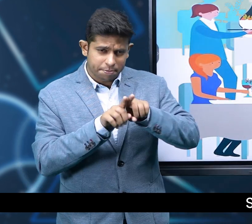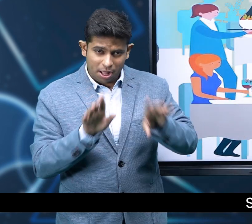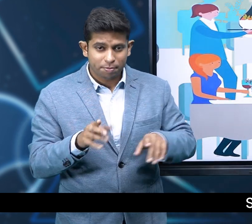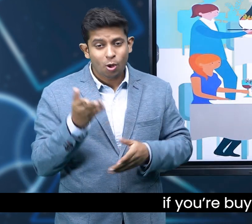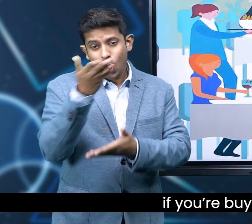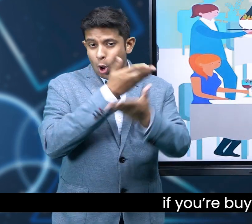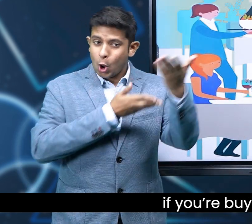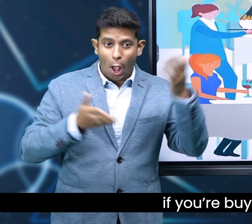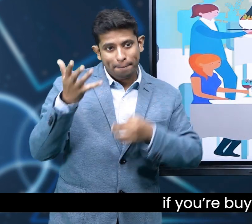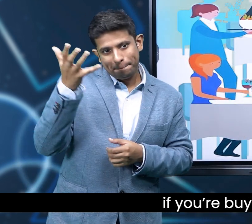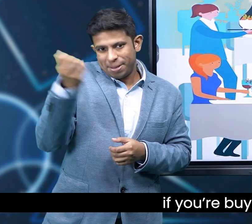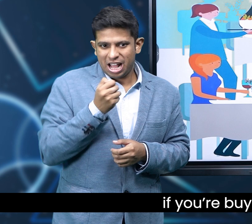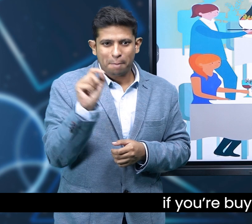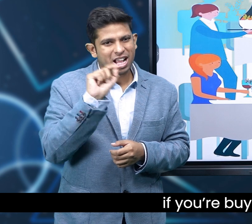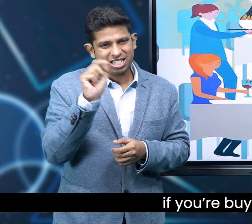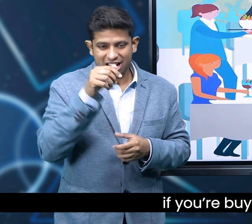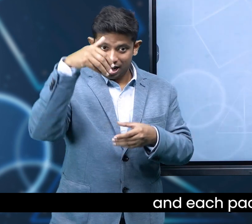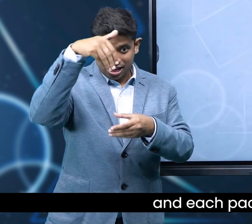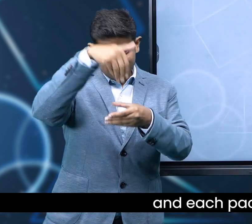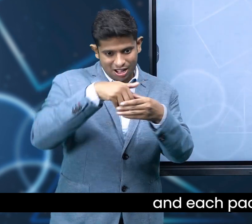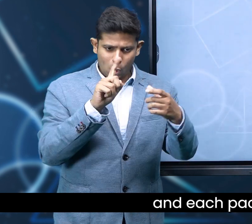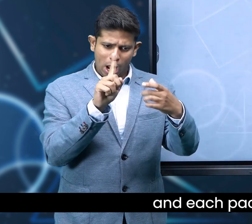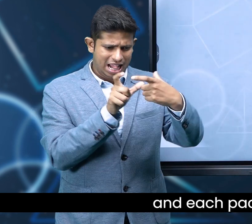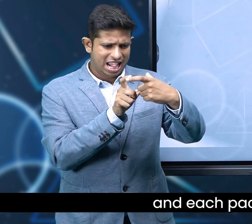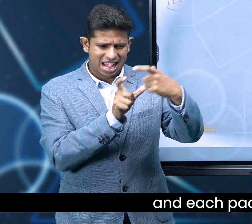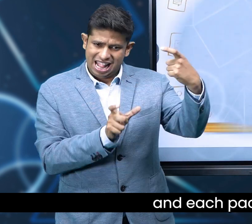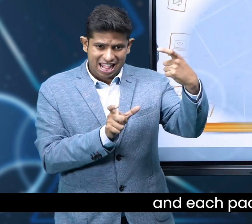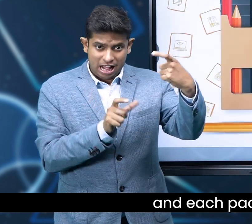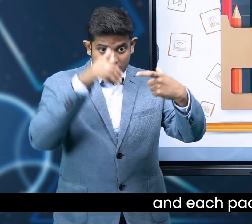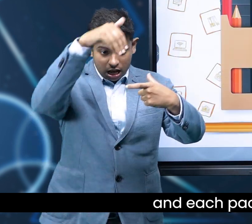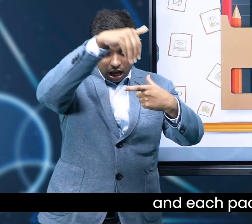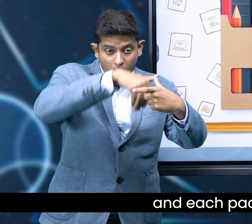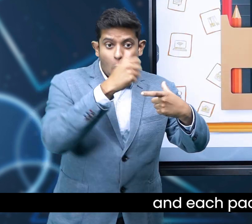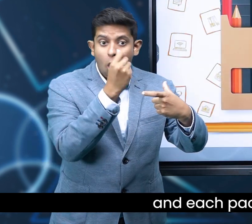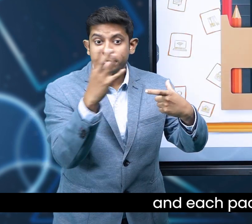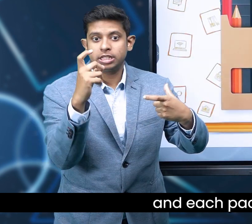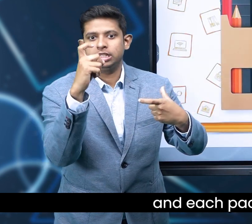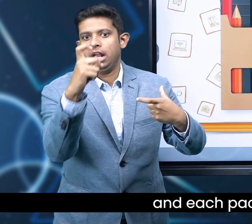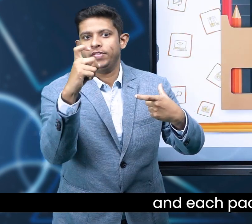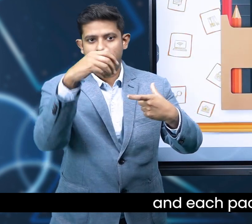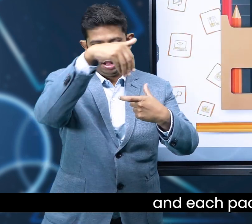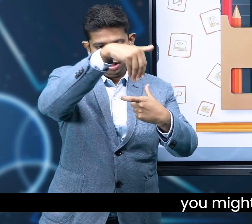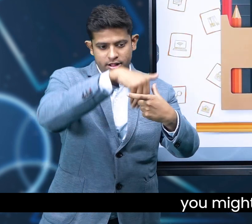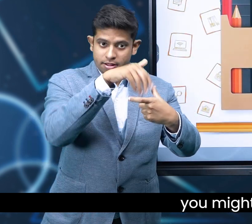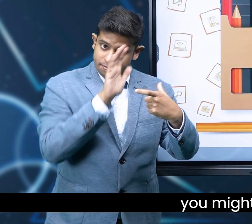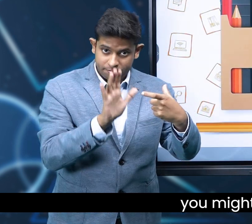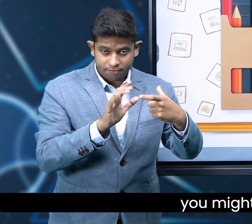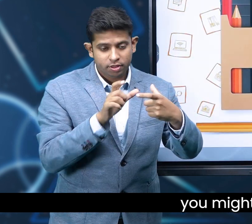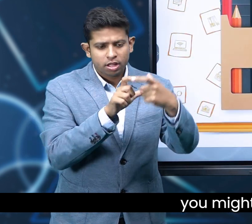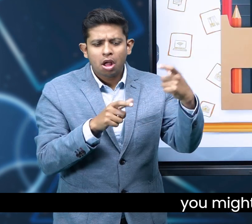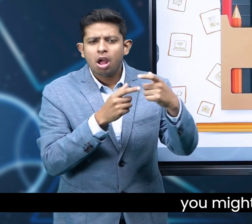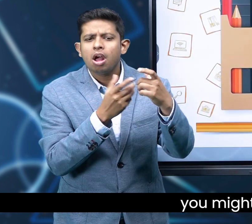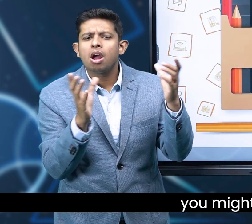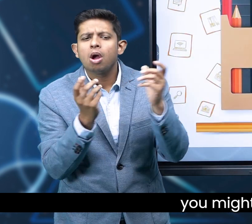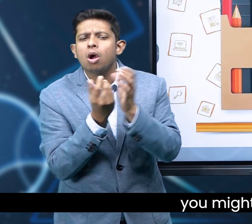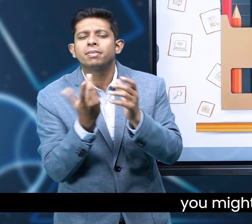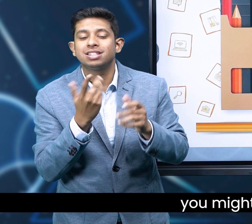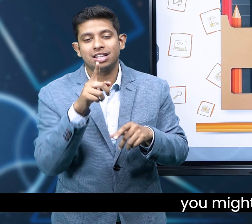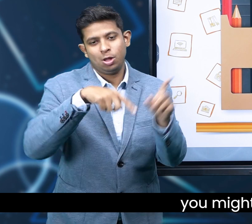Similarly, if you're buying packs of pencils and each pack contains 7 pencils, you might need to find out